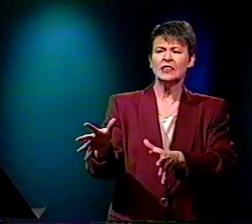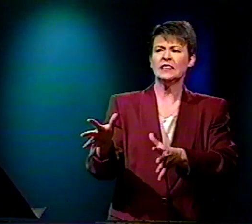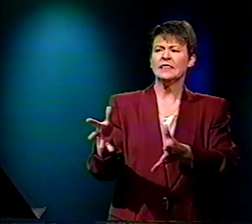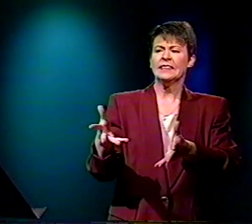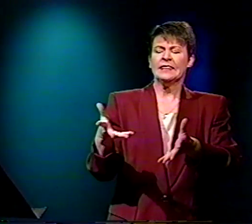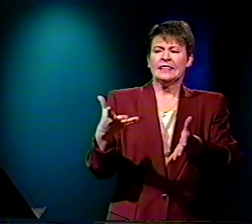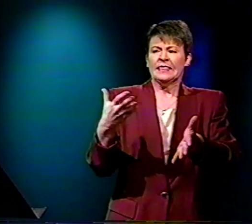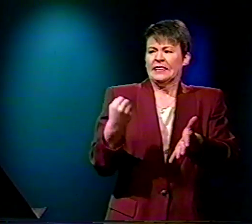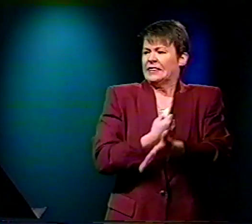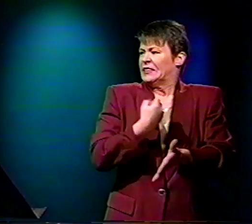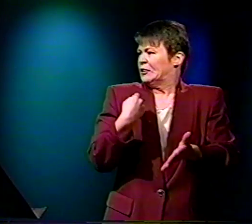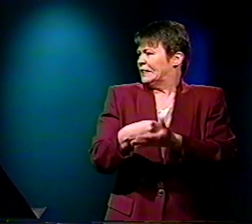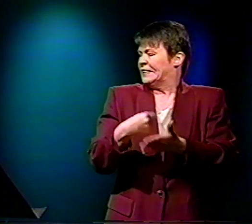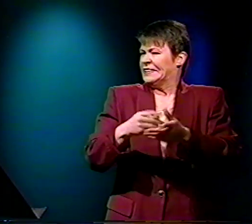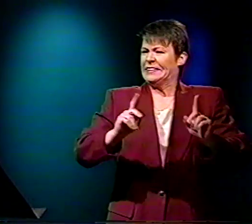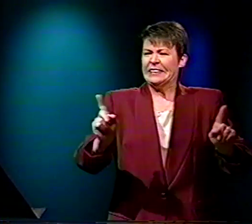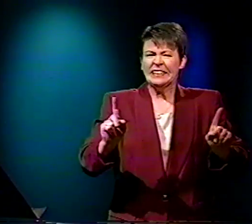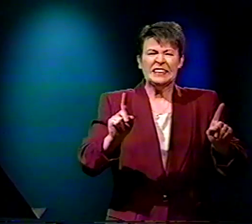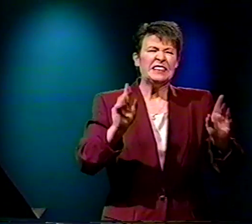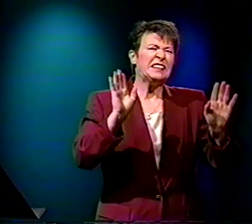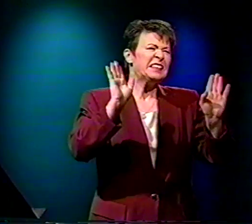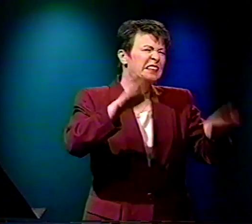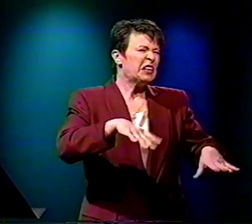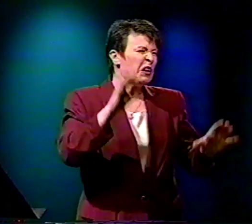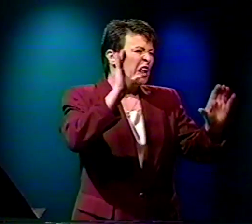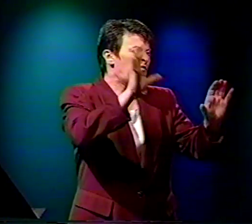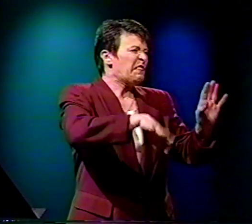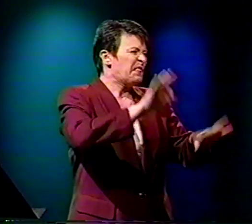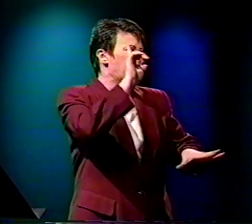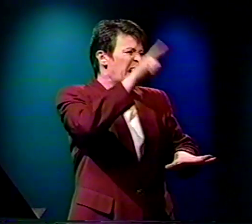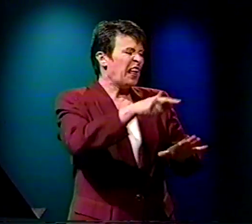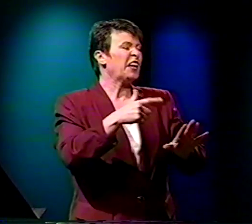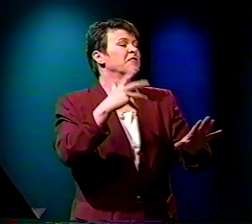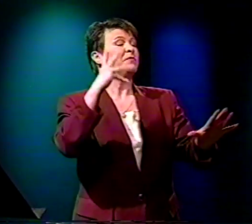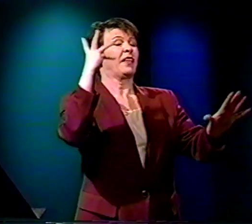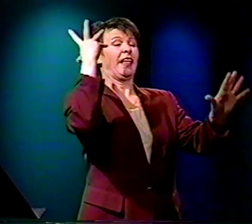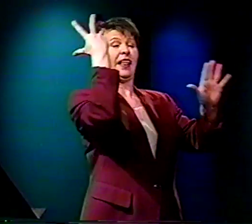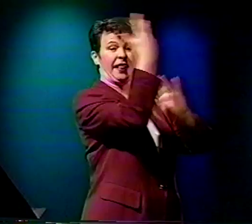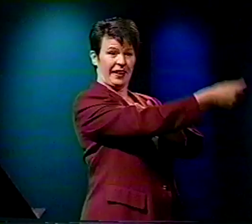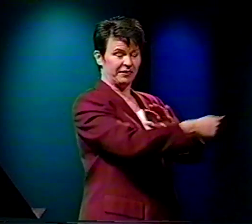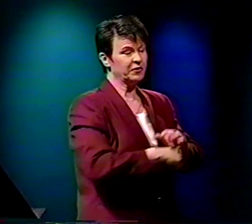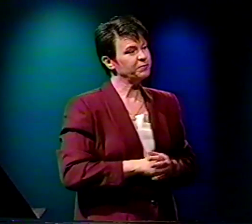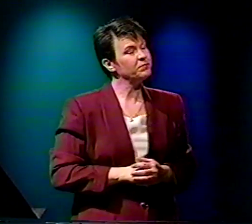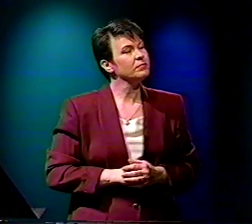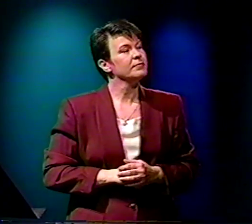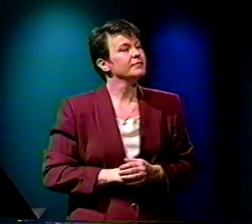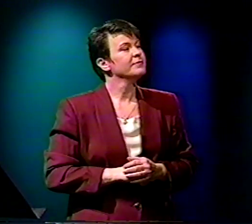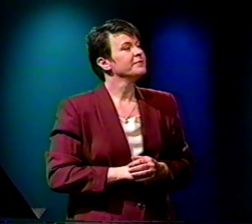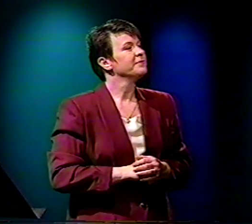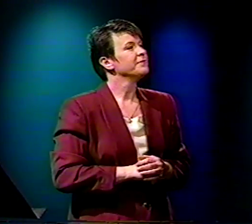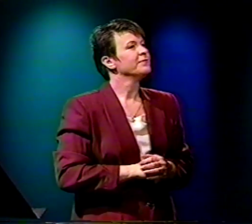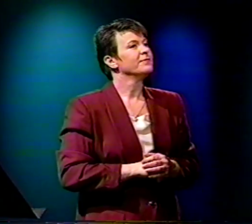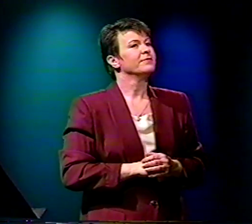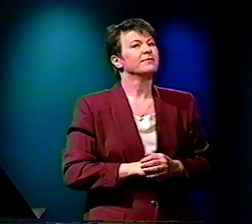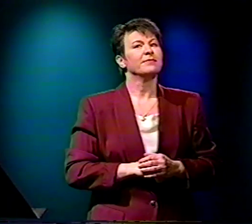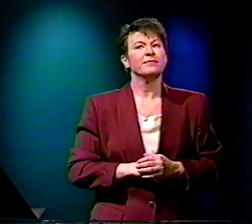deaf man was killed. And I thought, well, we're not going to know where this money is, but we'll find it later. So he took off.